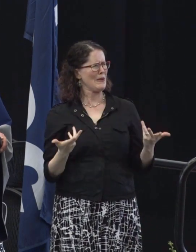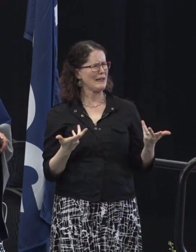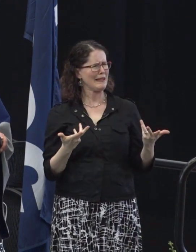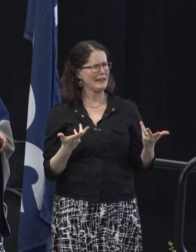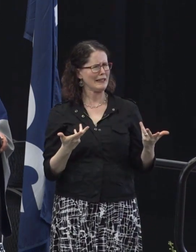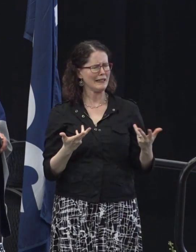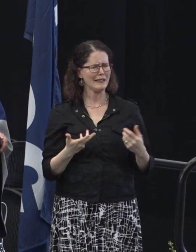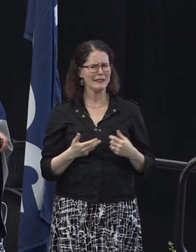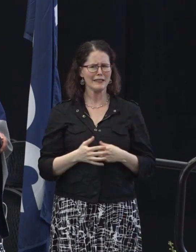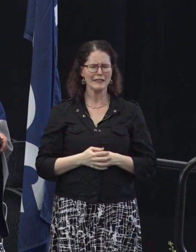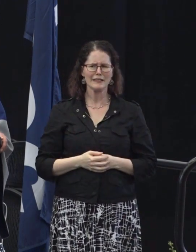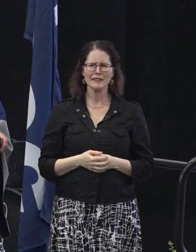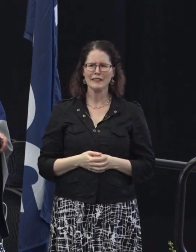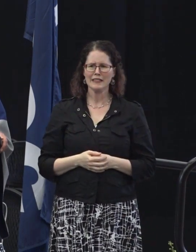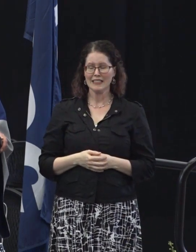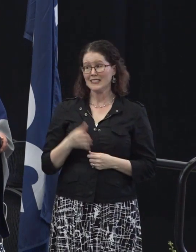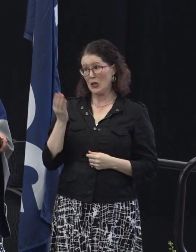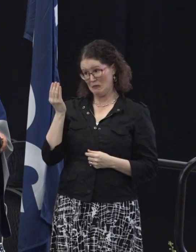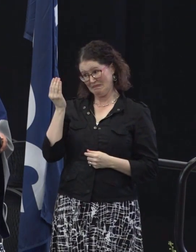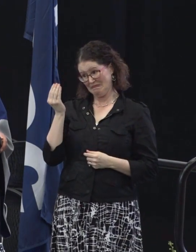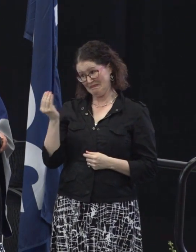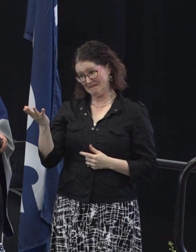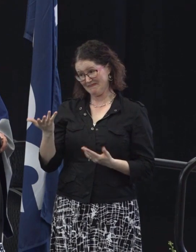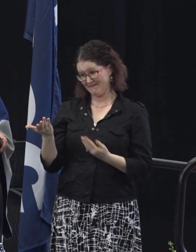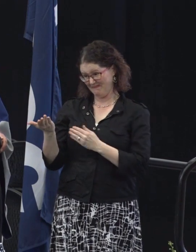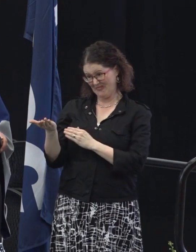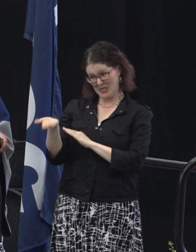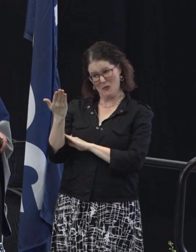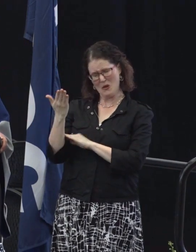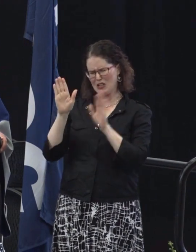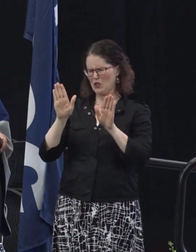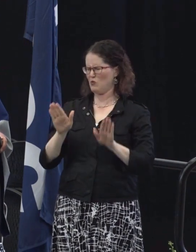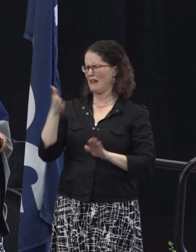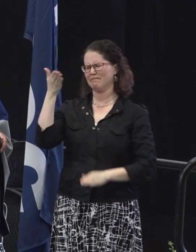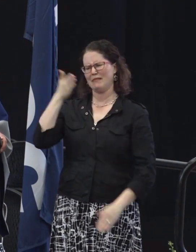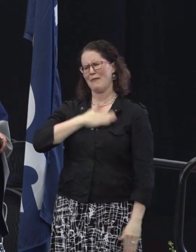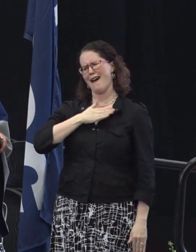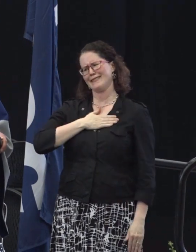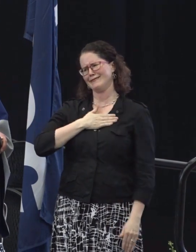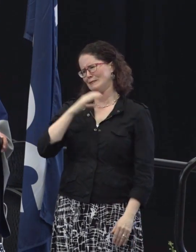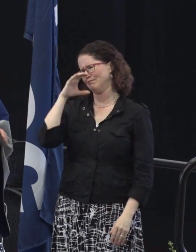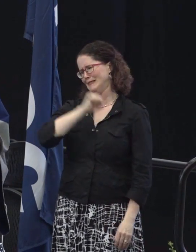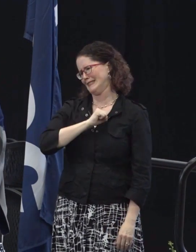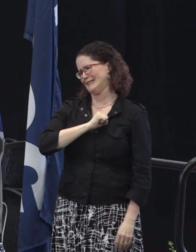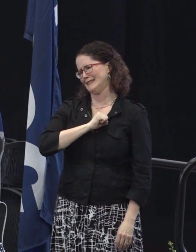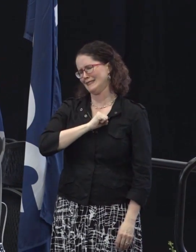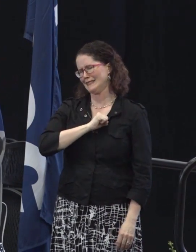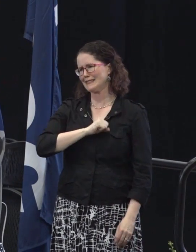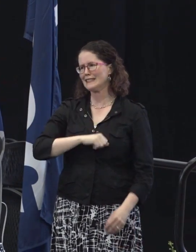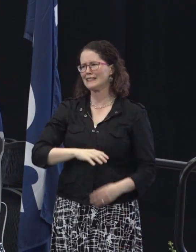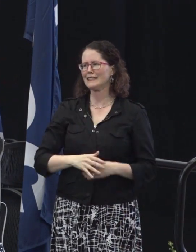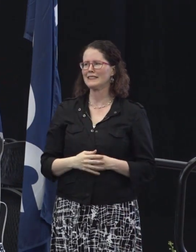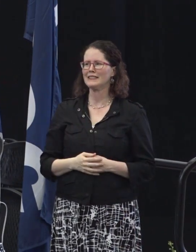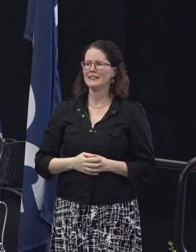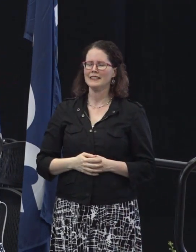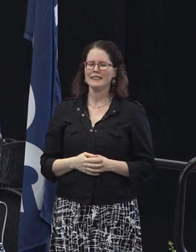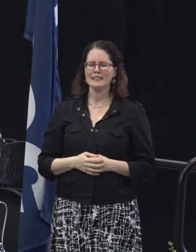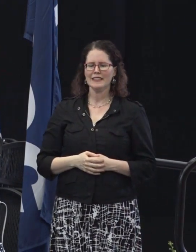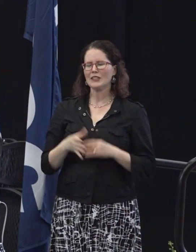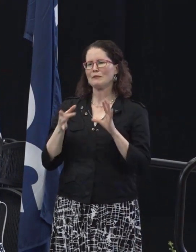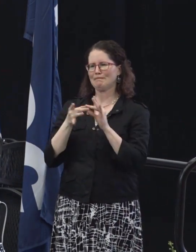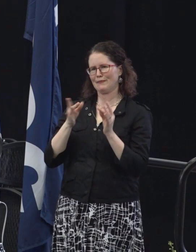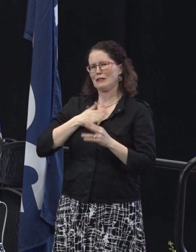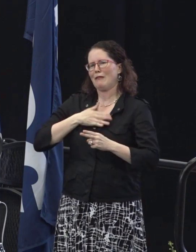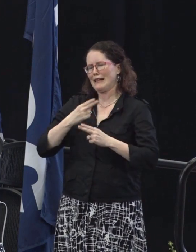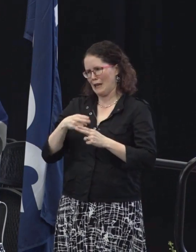name?" And I said, "Well, Sarah, you missed a great seminar this morning." I told her who I